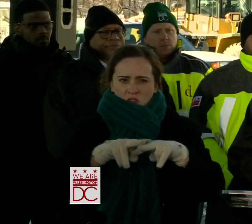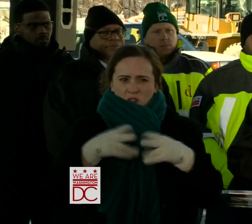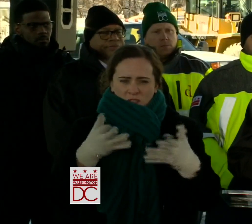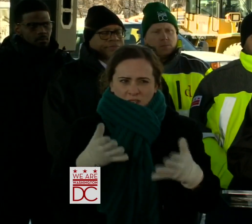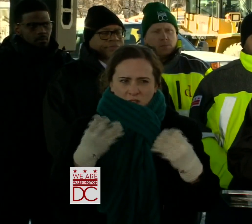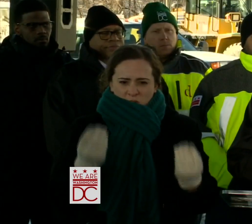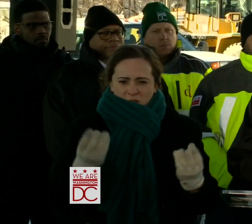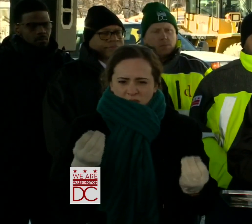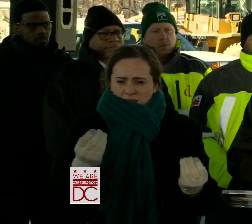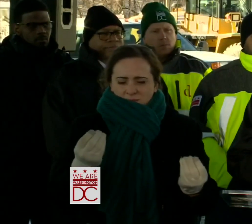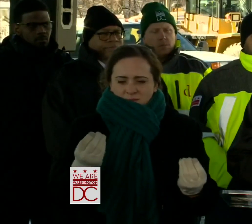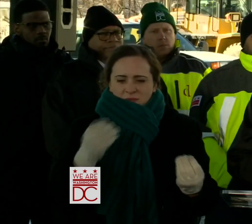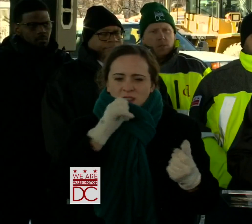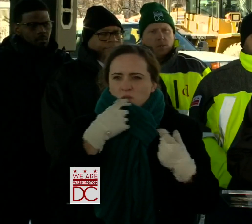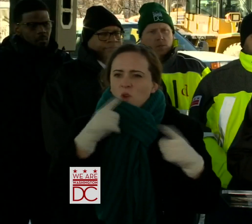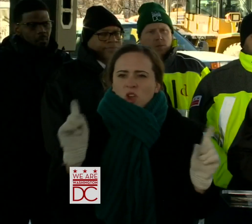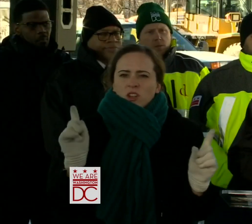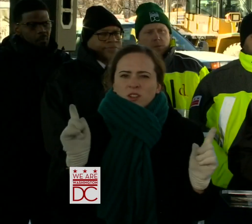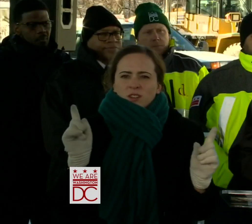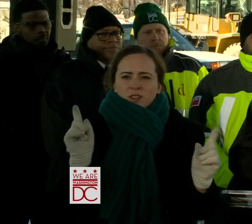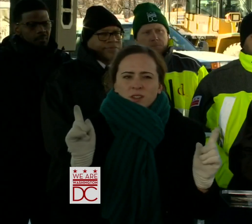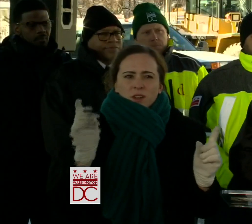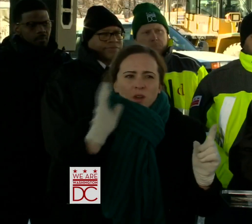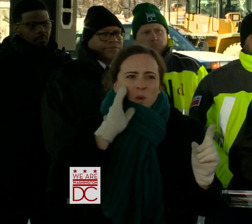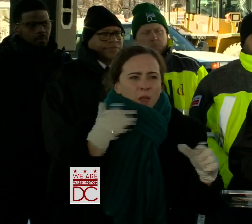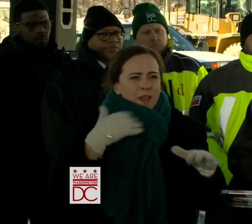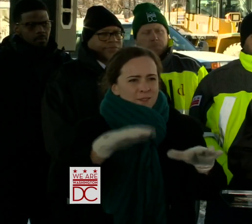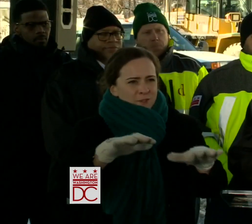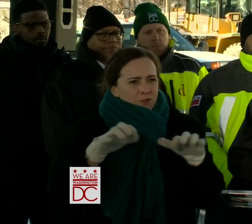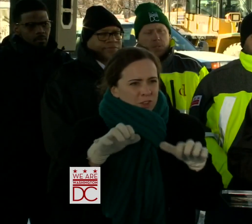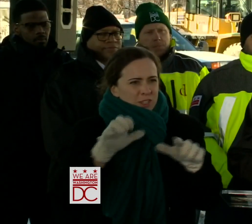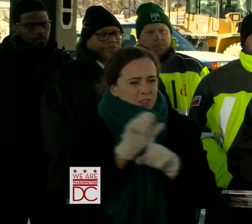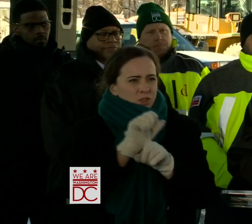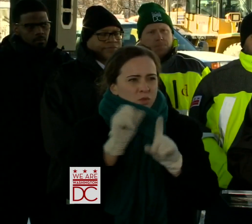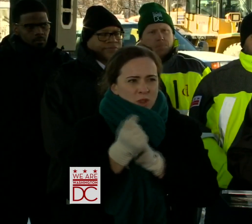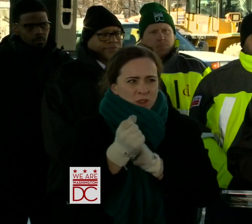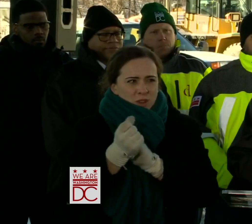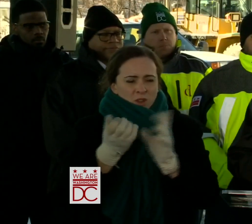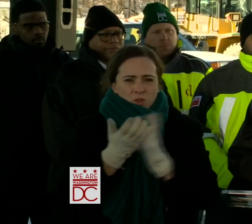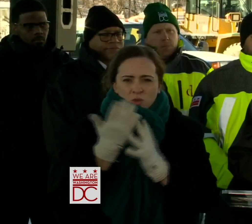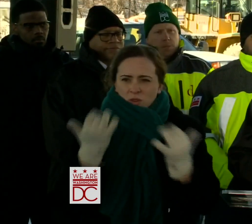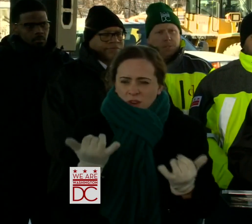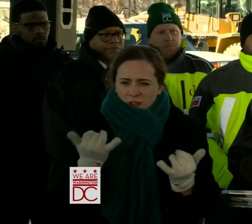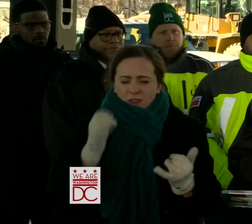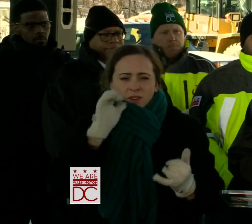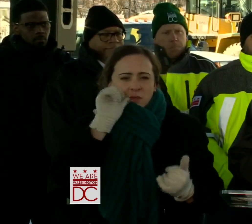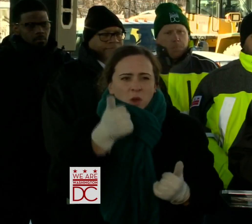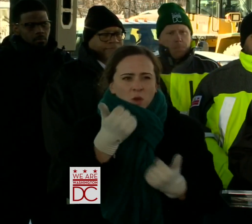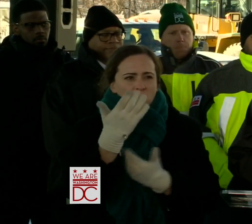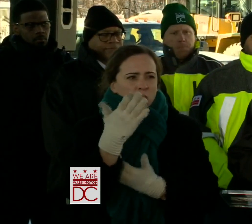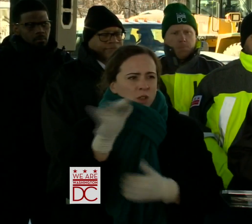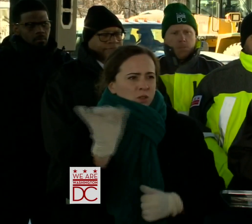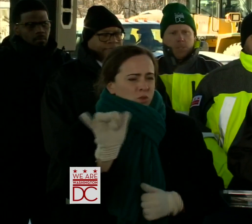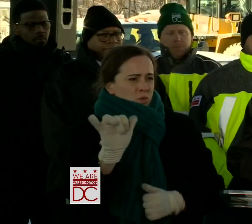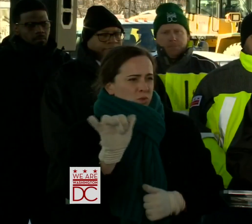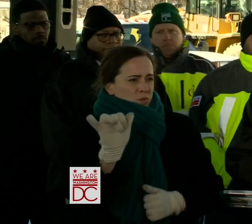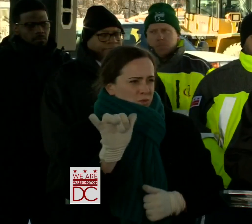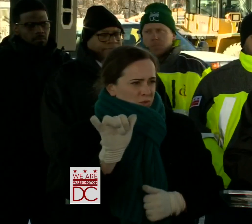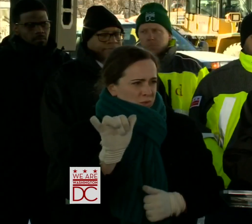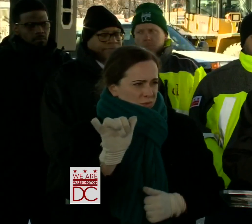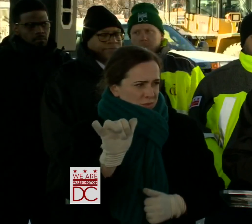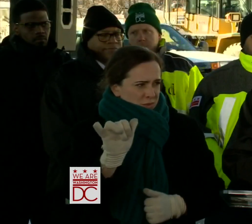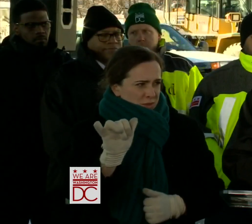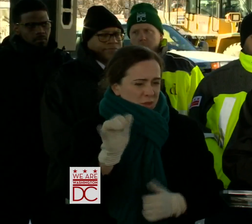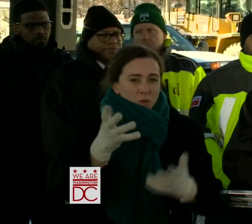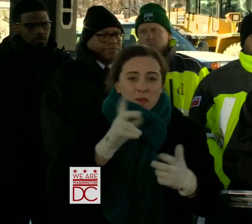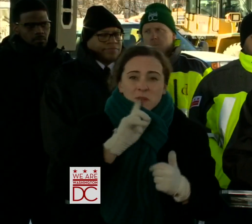wet becomes ineffective. We will have freeze conditions all the way through the night and well into tomorrow morning. We want to make sure